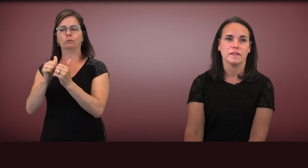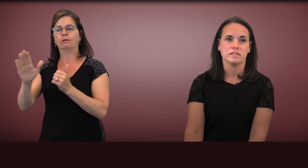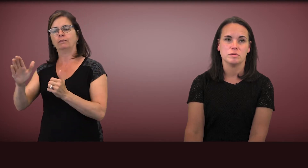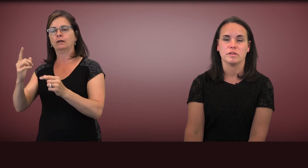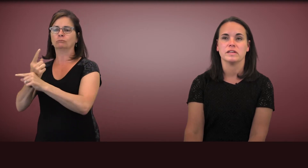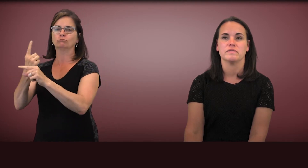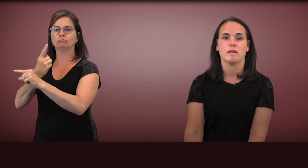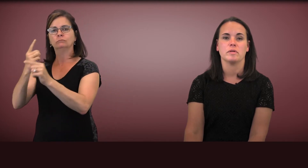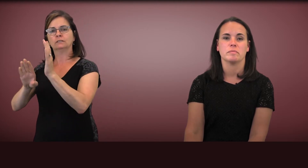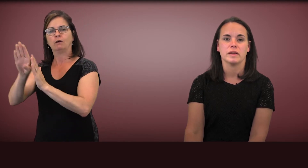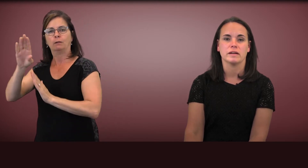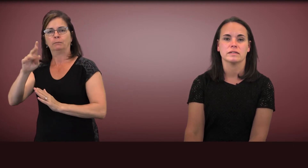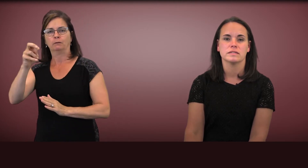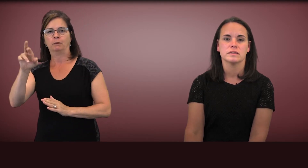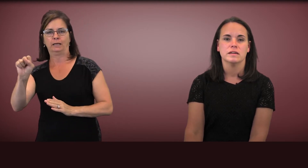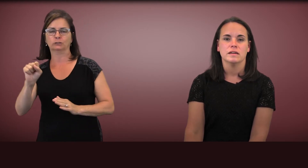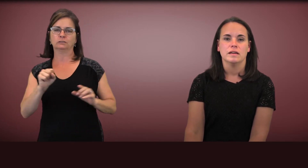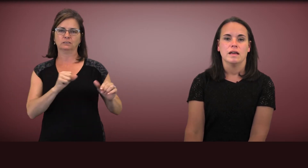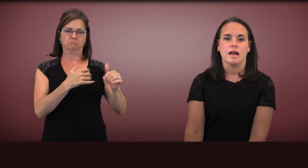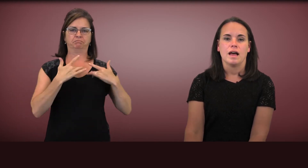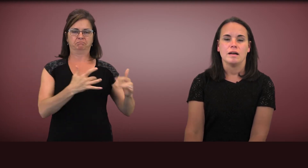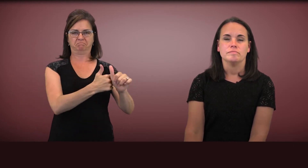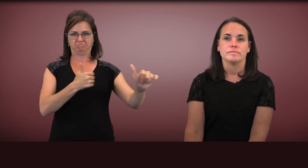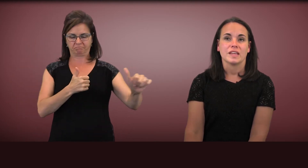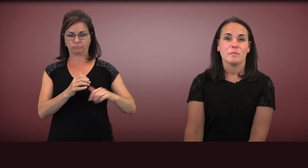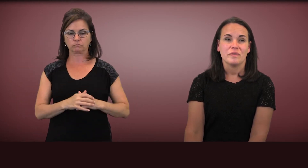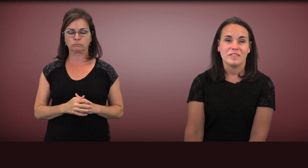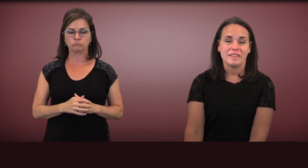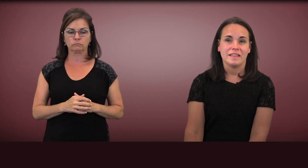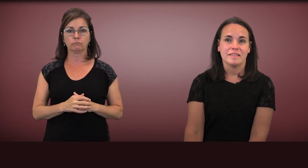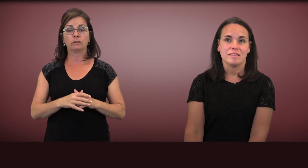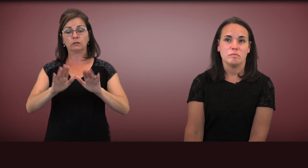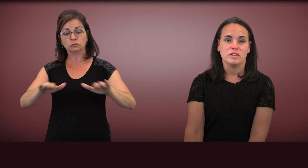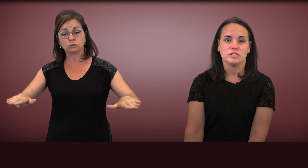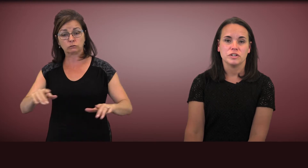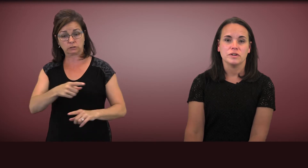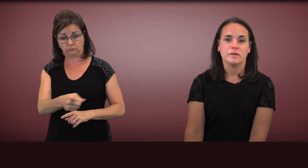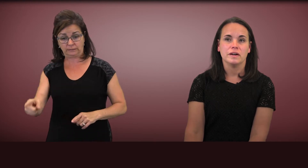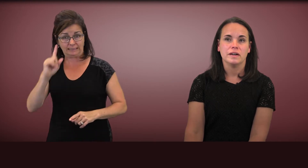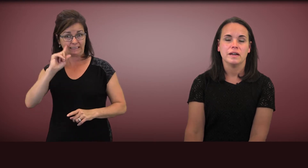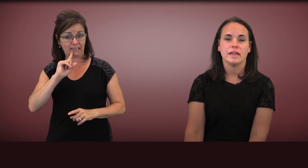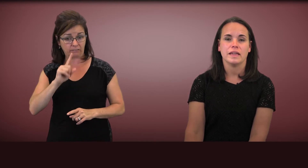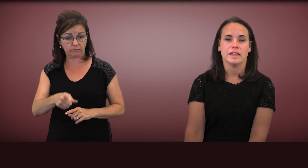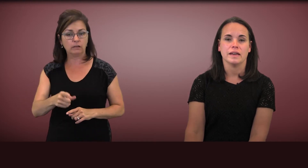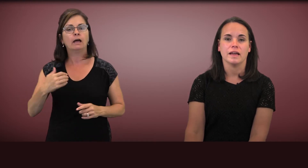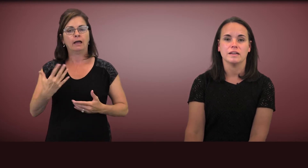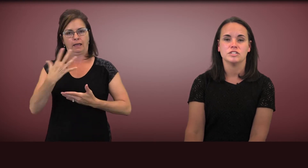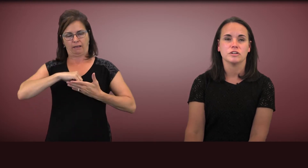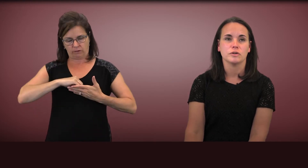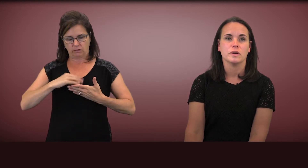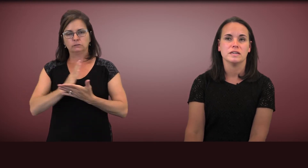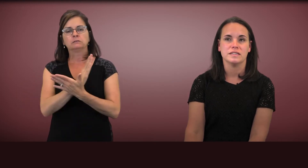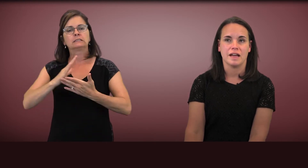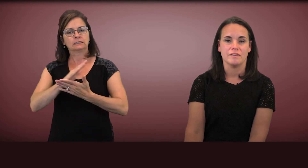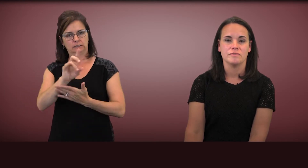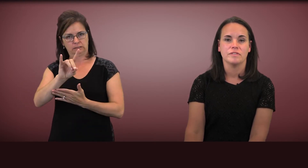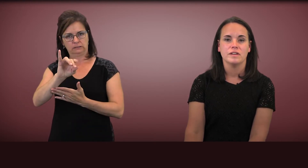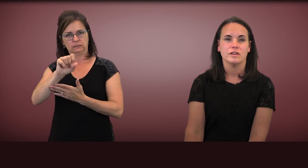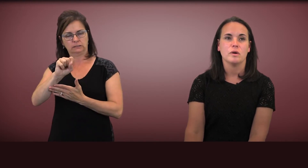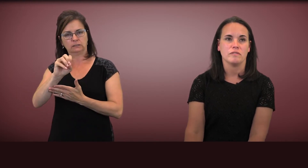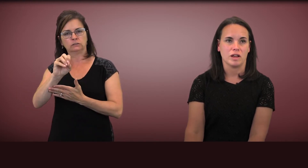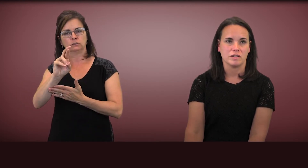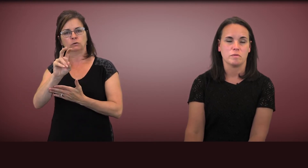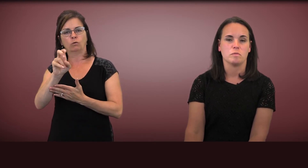overall than their typically developing peers. And we've seen this to be true in children who are